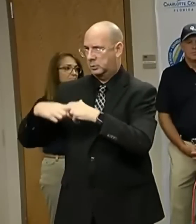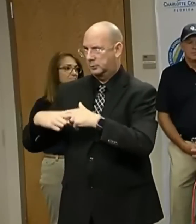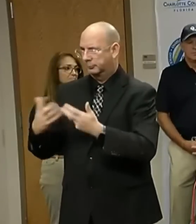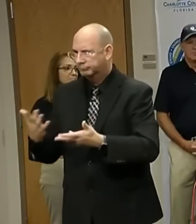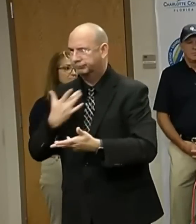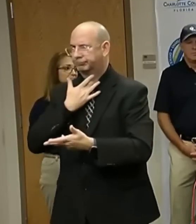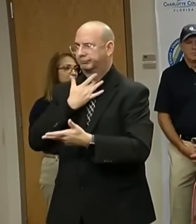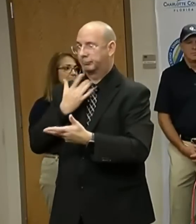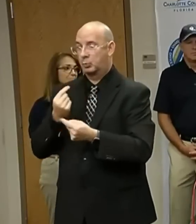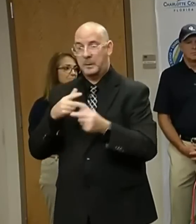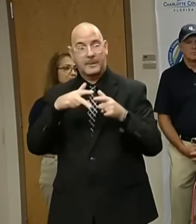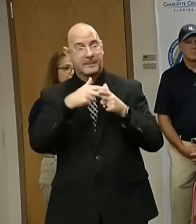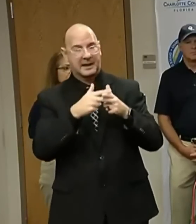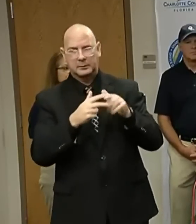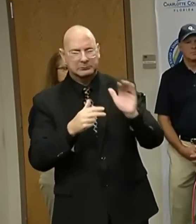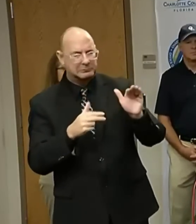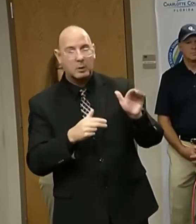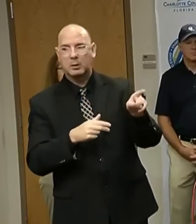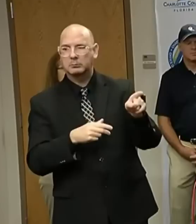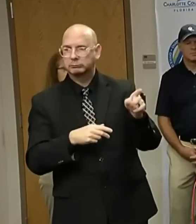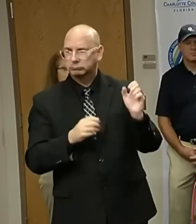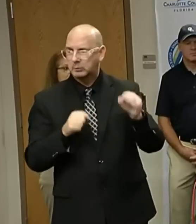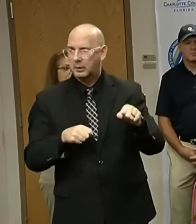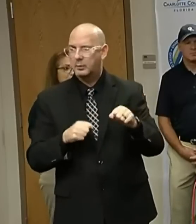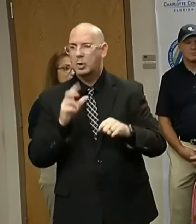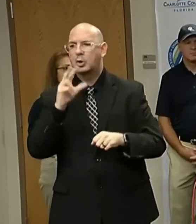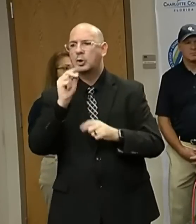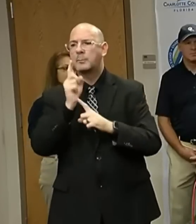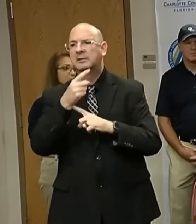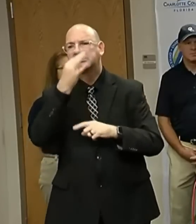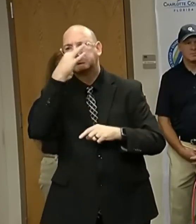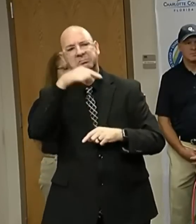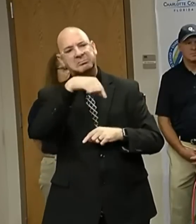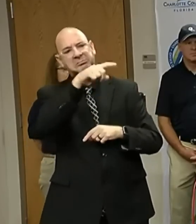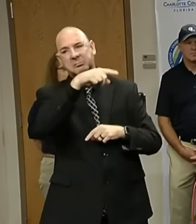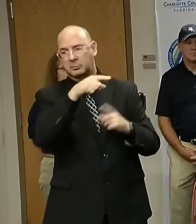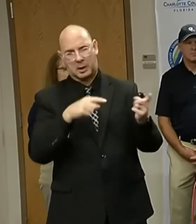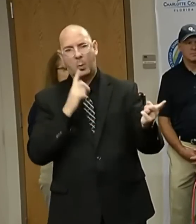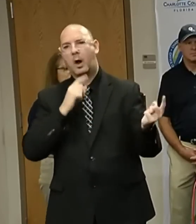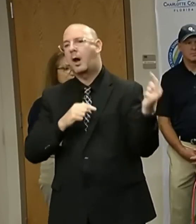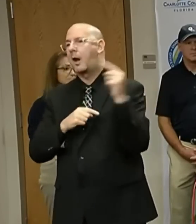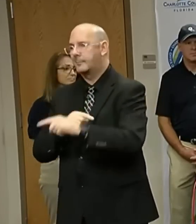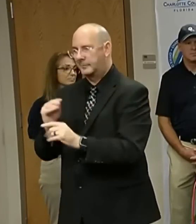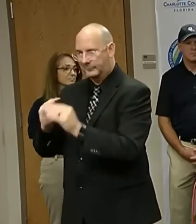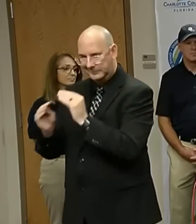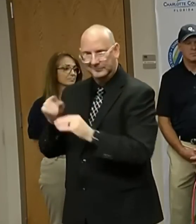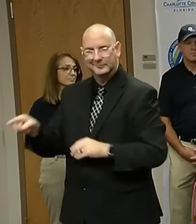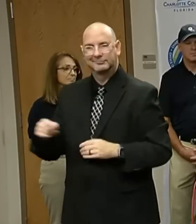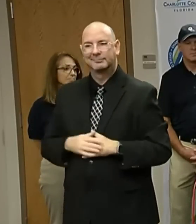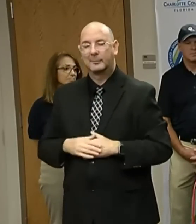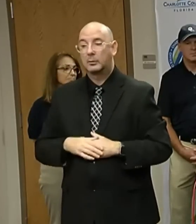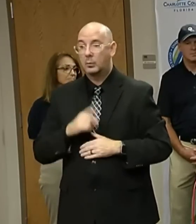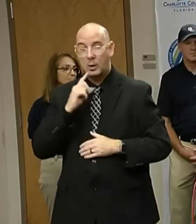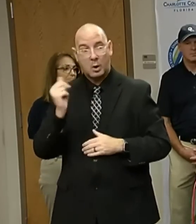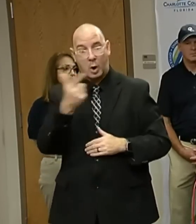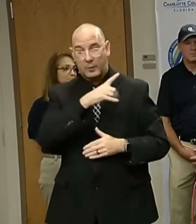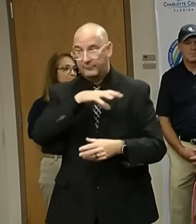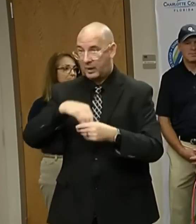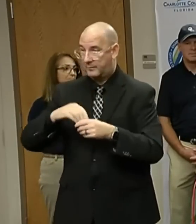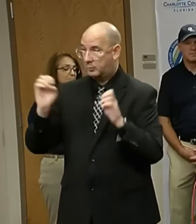men and women in our logistics section, specifically at the Florida Division of Emergency Management. They have been very, very flexible, and they have been very, very